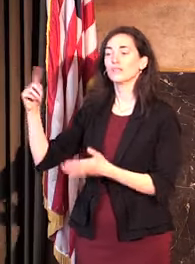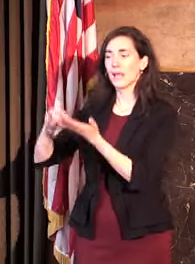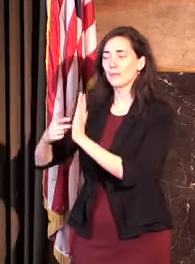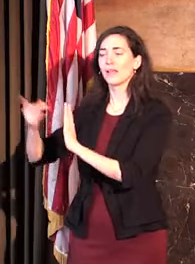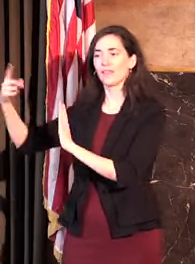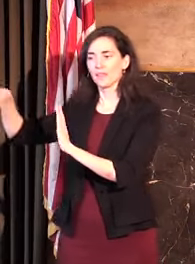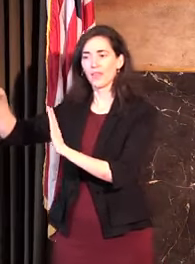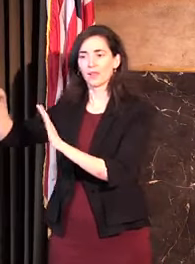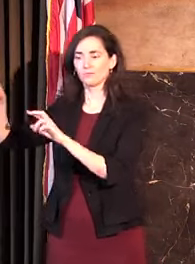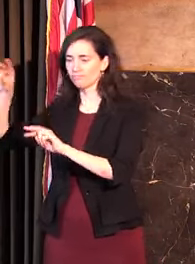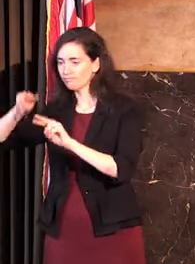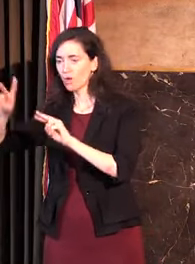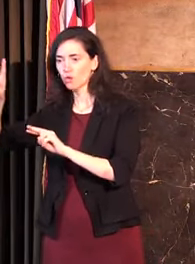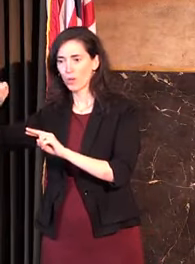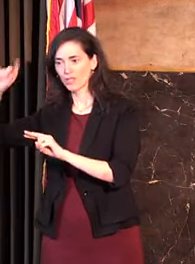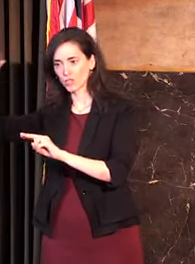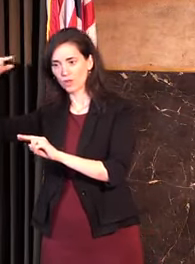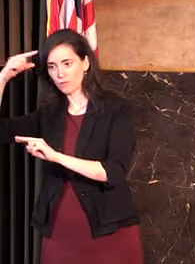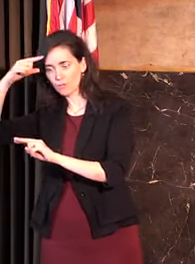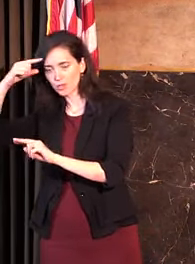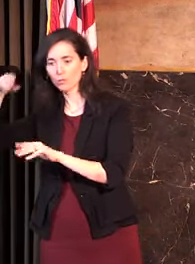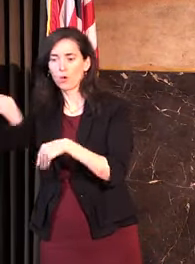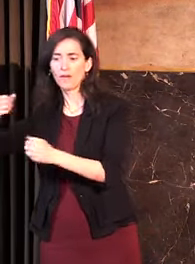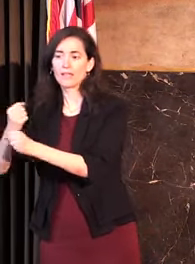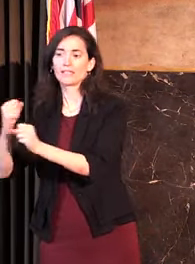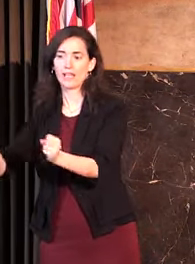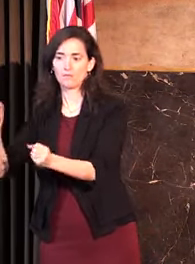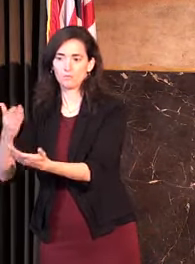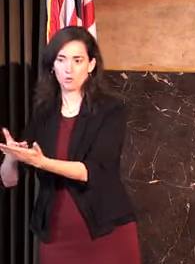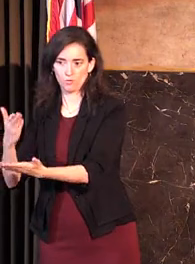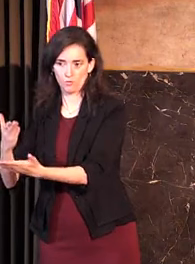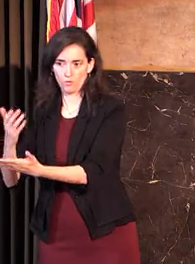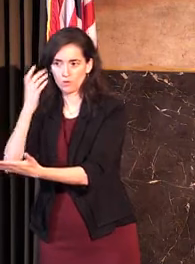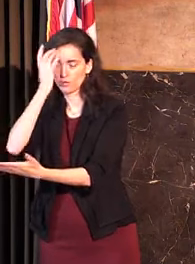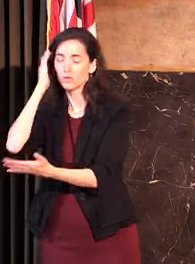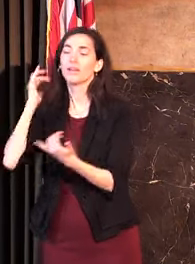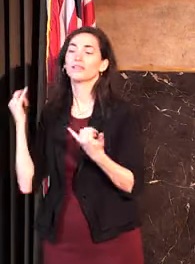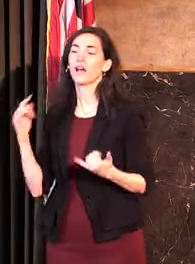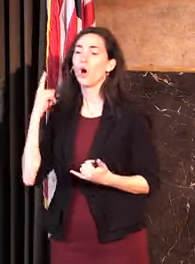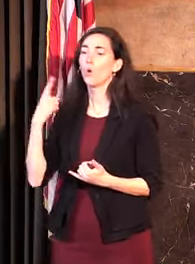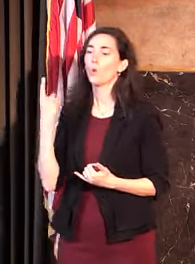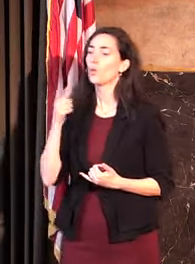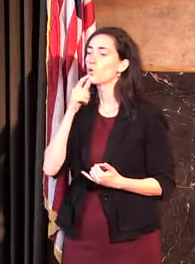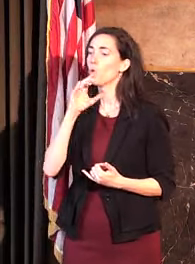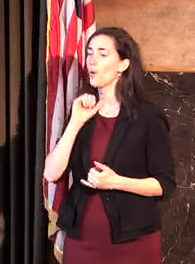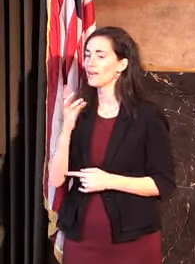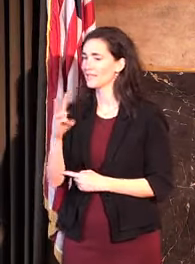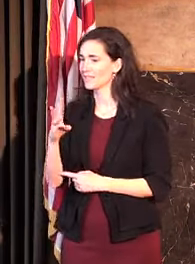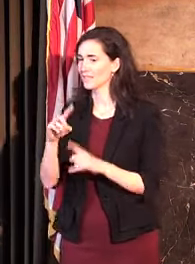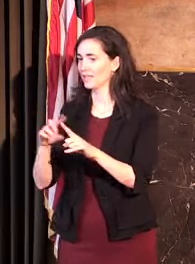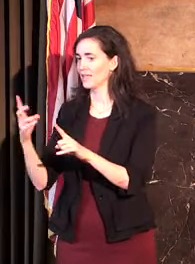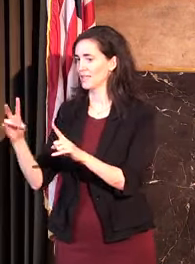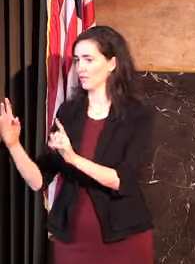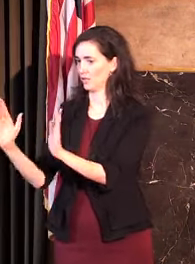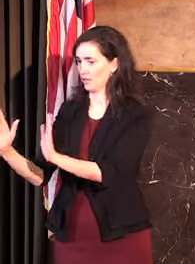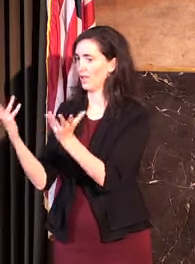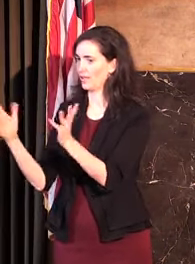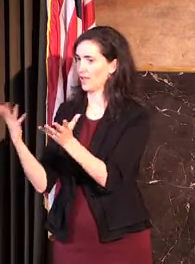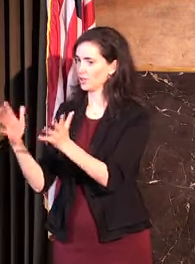efficacy that the US government has to offer. At the moment, that's just ages 16 and 17. The second point to make